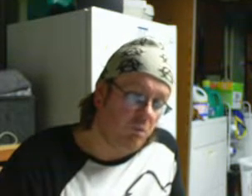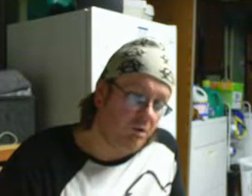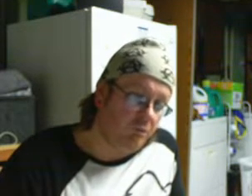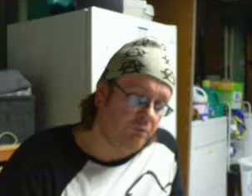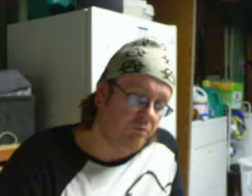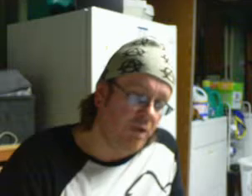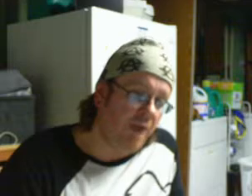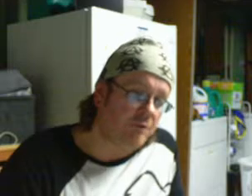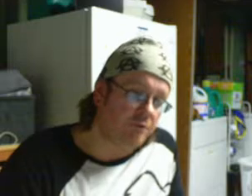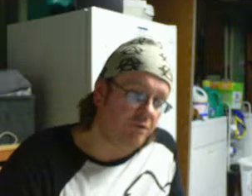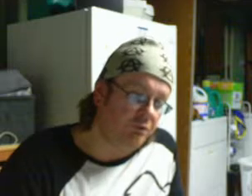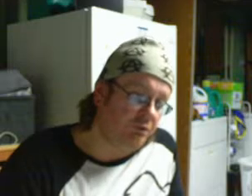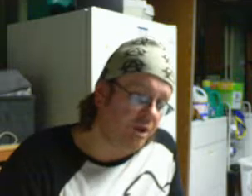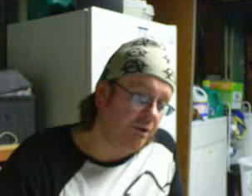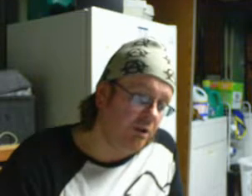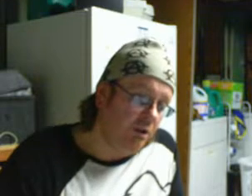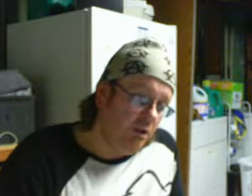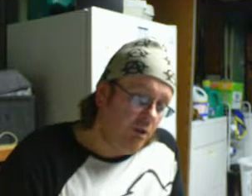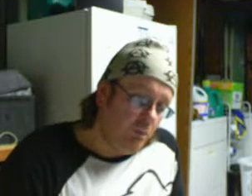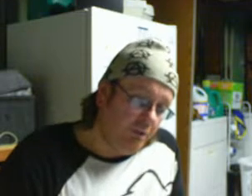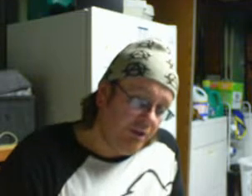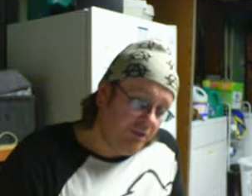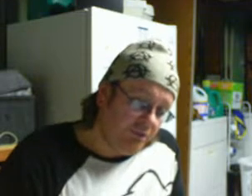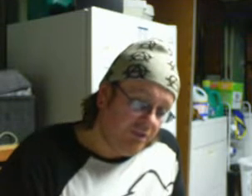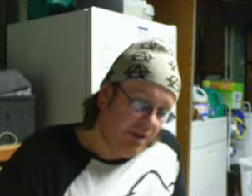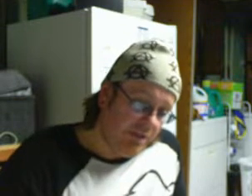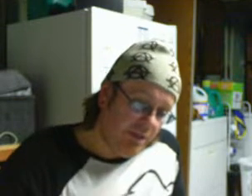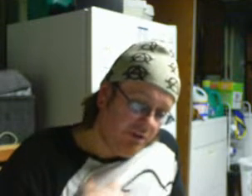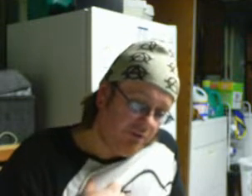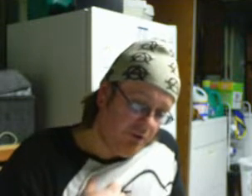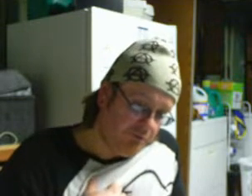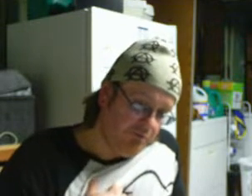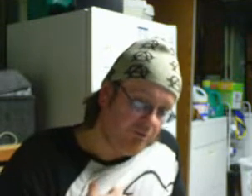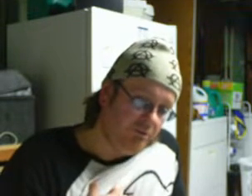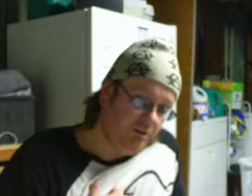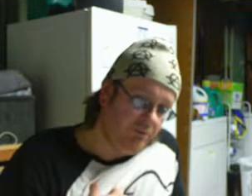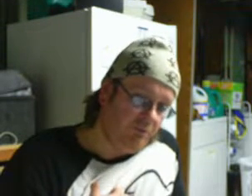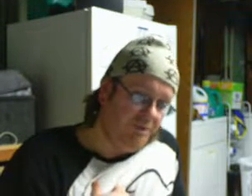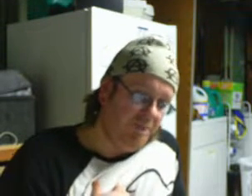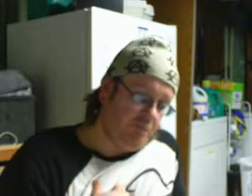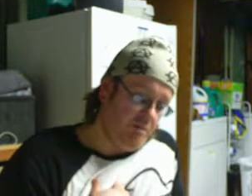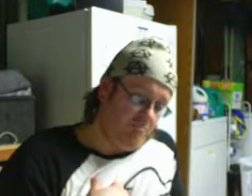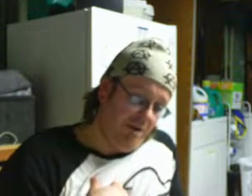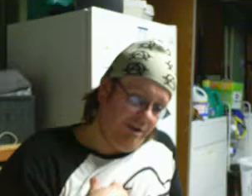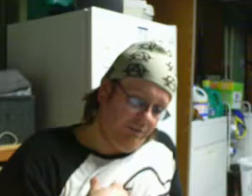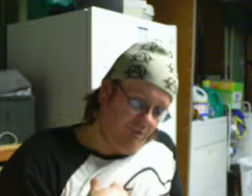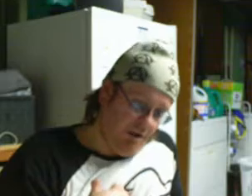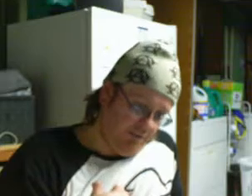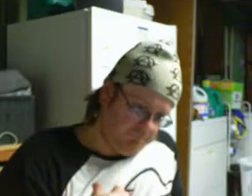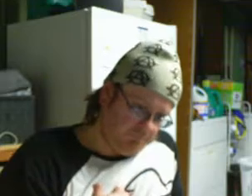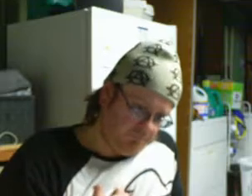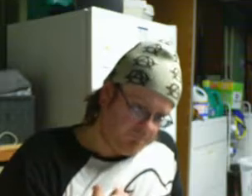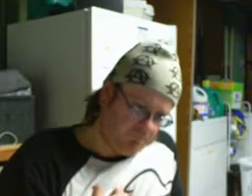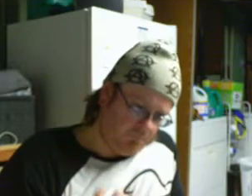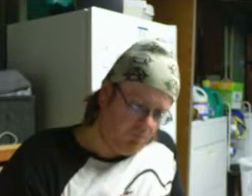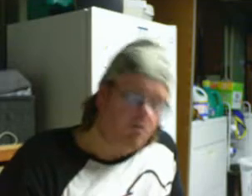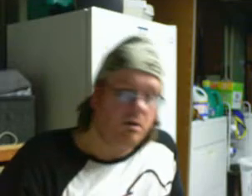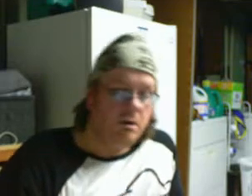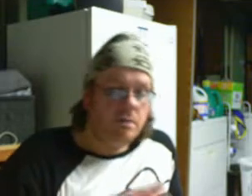who is alive, your son is dead. While the others say, that is not true, your son is the dead one, mine is alive. Bring